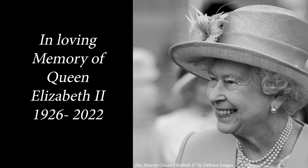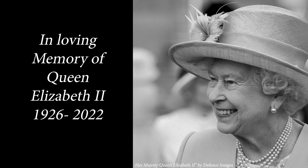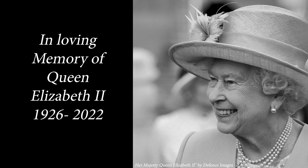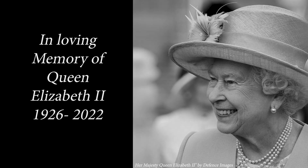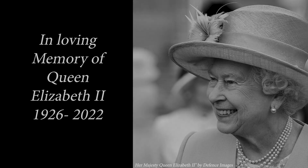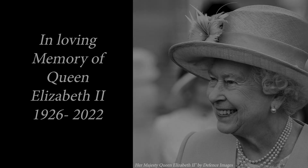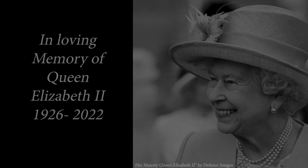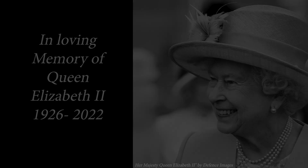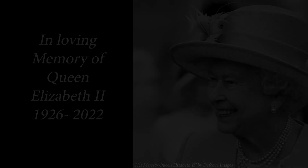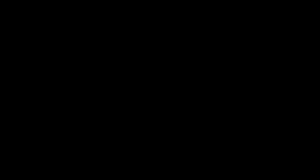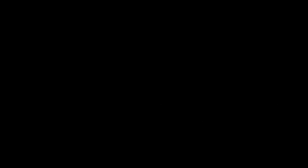And the self of to Ein.